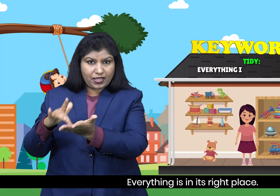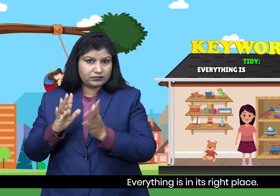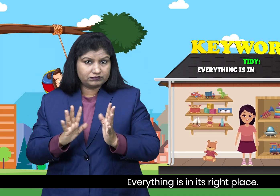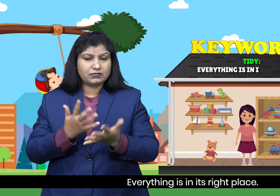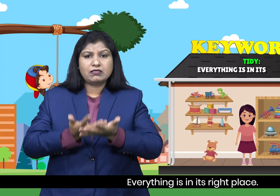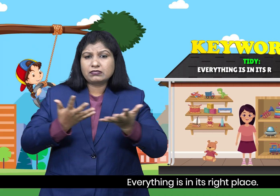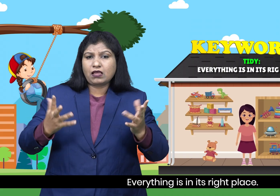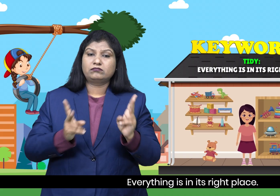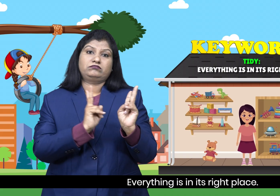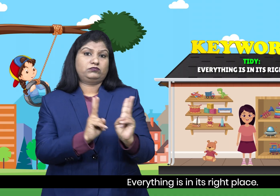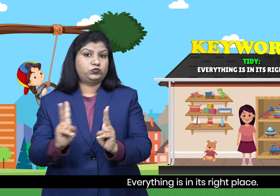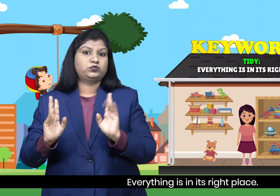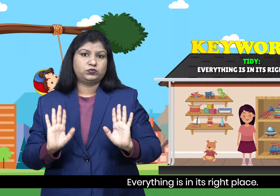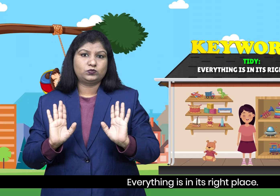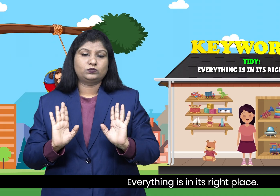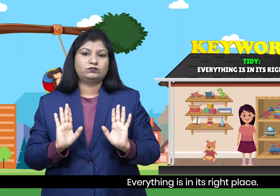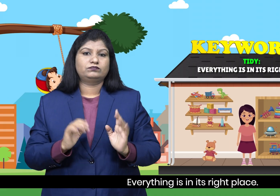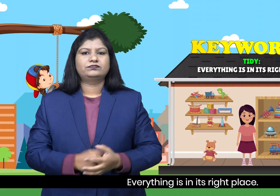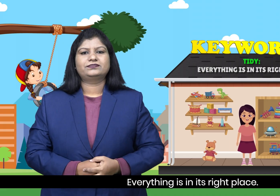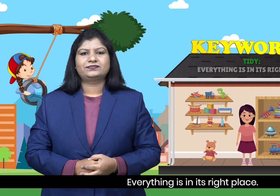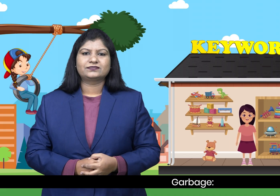Everything is in its right place.